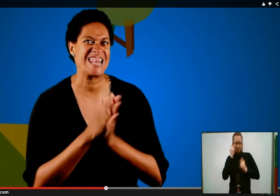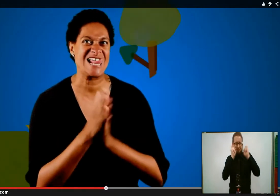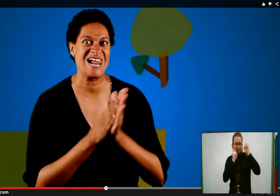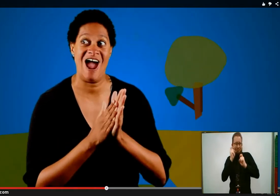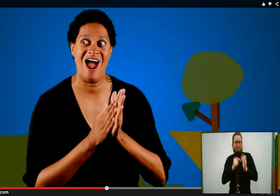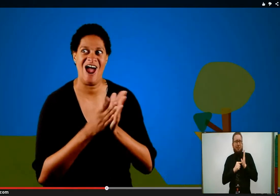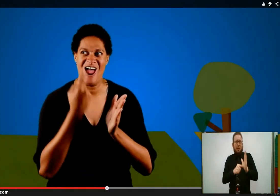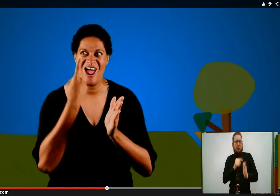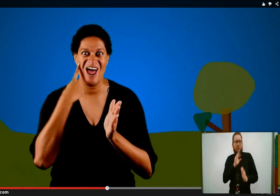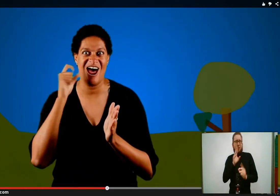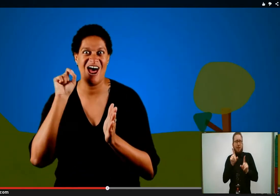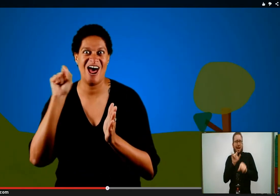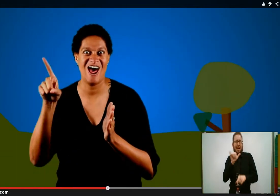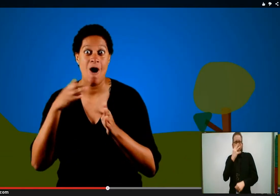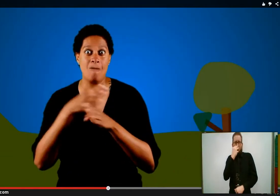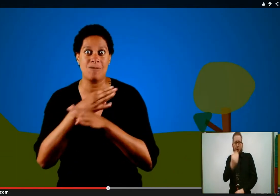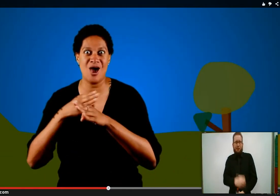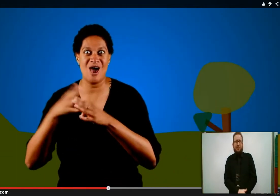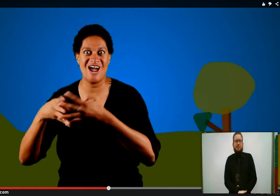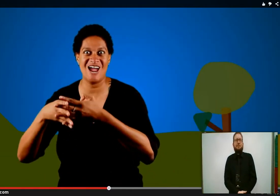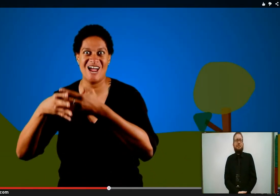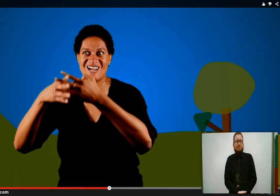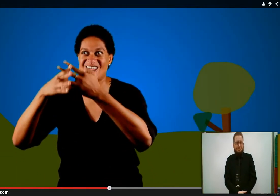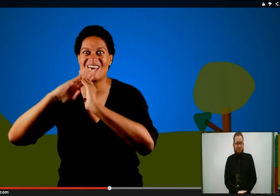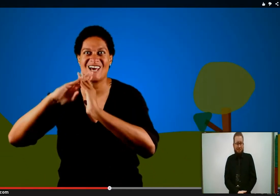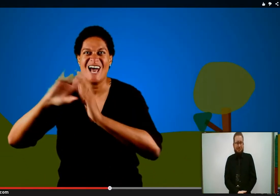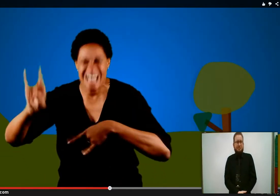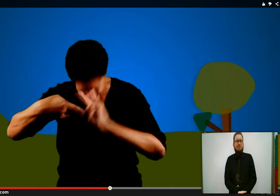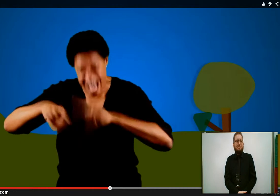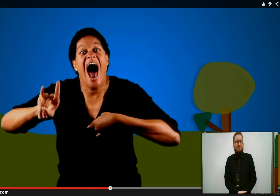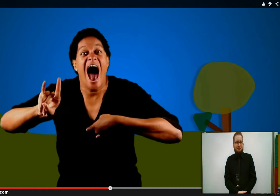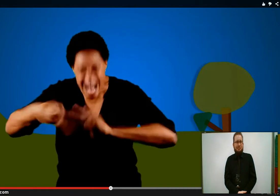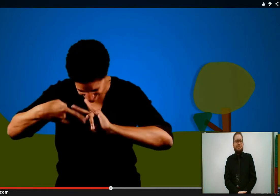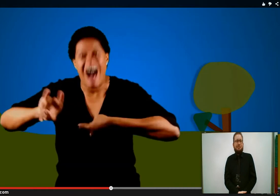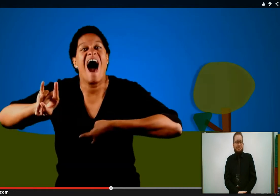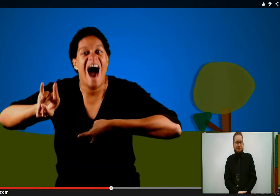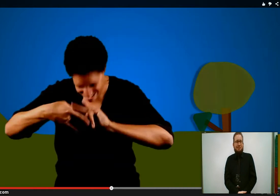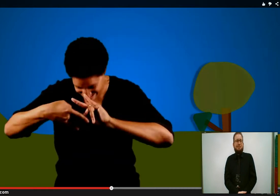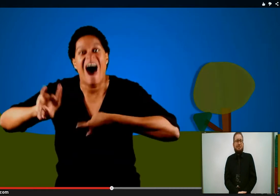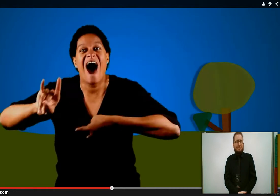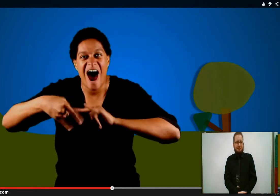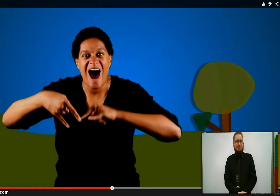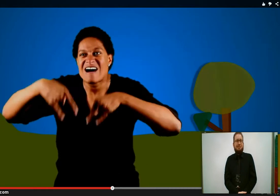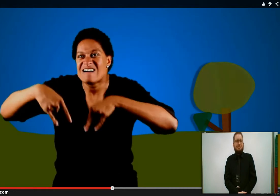Facial expressions again, that's the wolf's face. Shows that she's really talking like the wolf would.